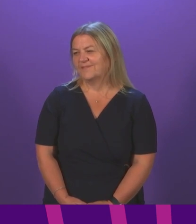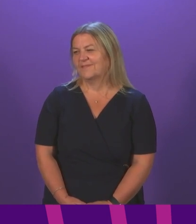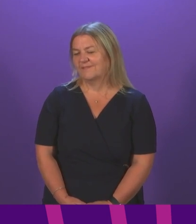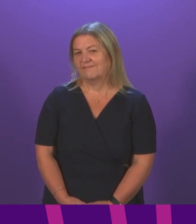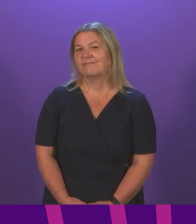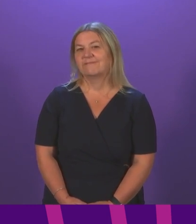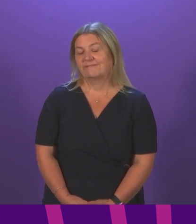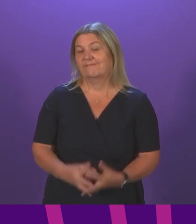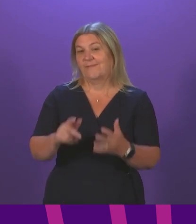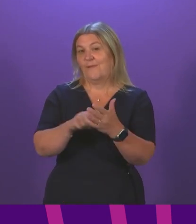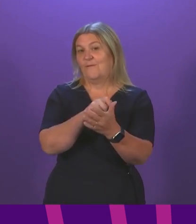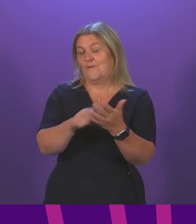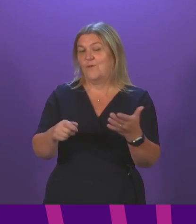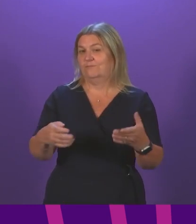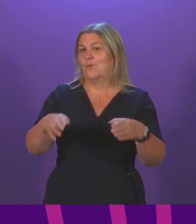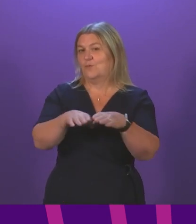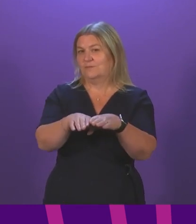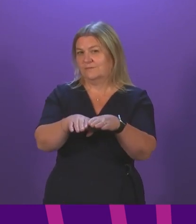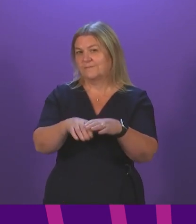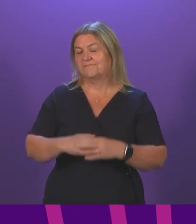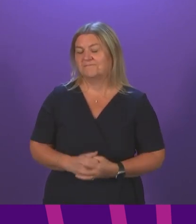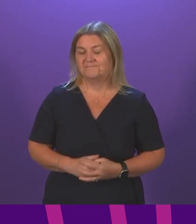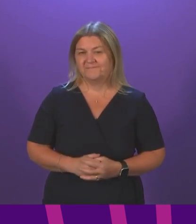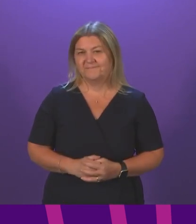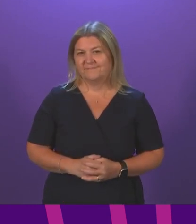The vote is now closed.